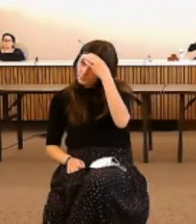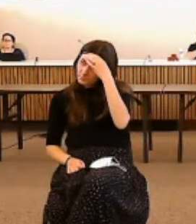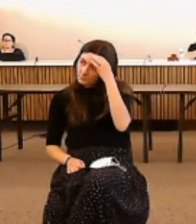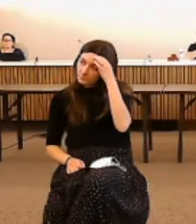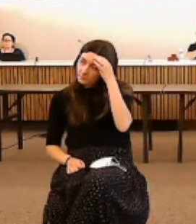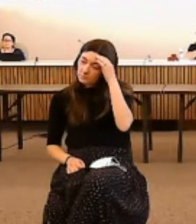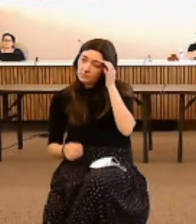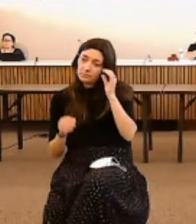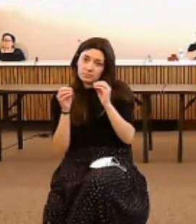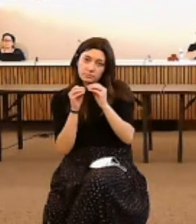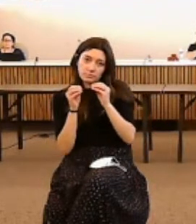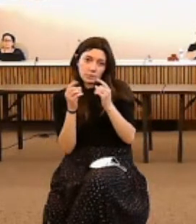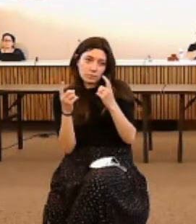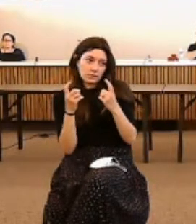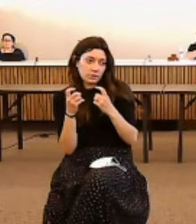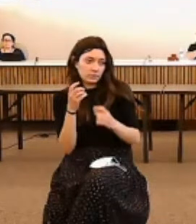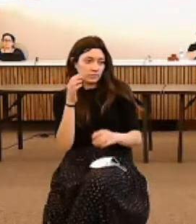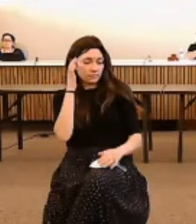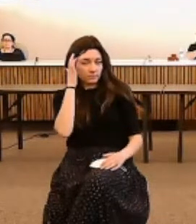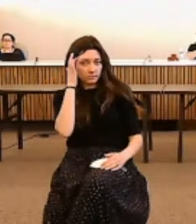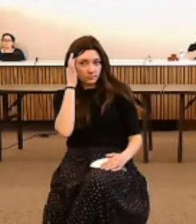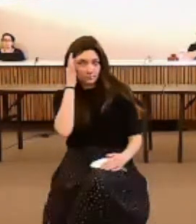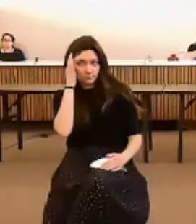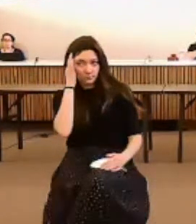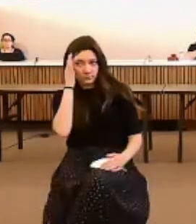Other questions?